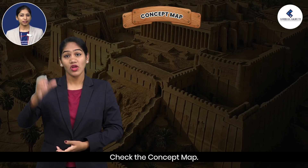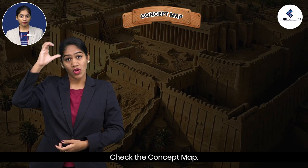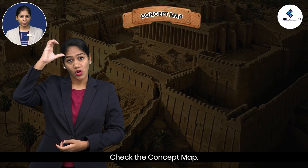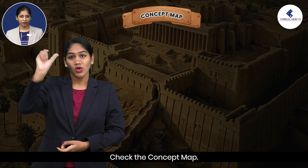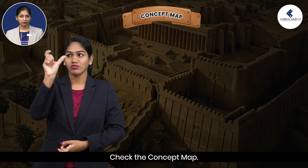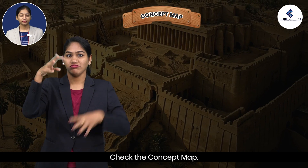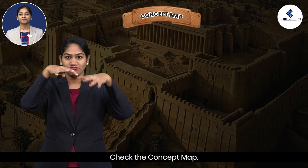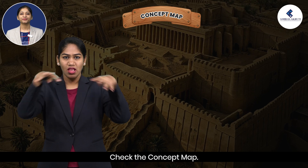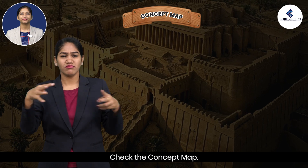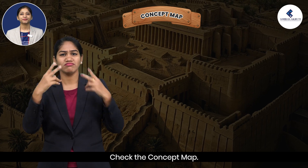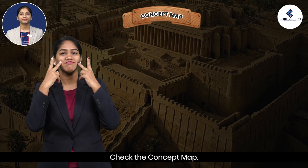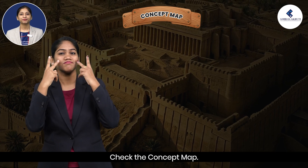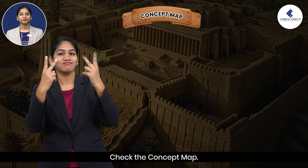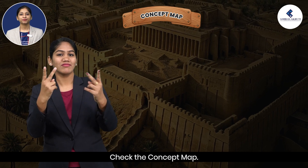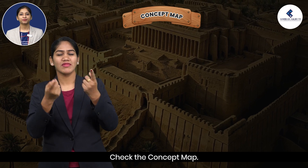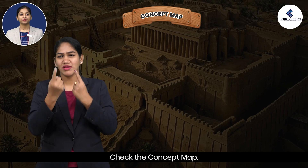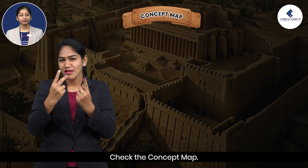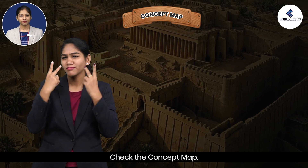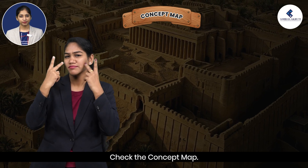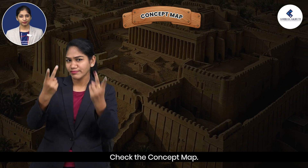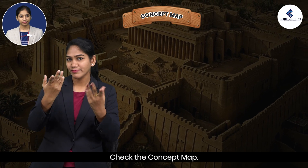Check the concept map.